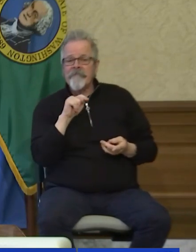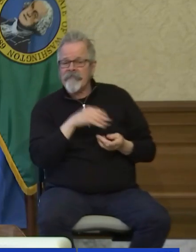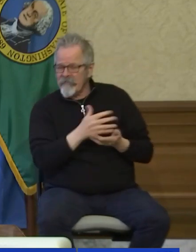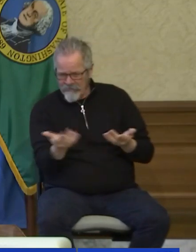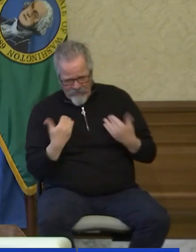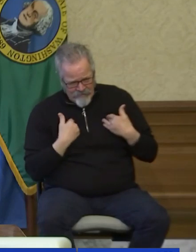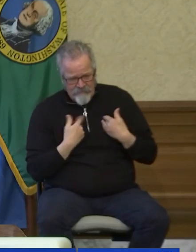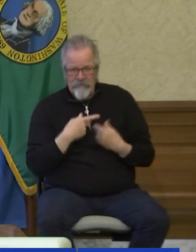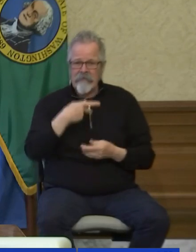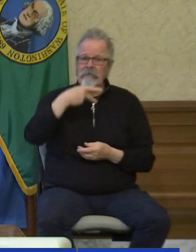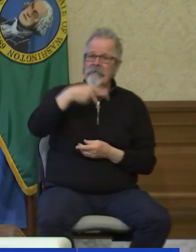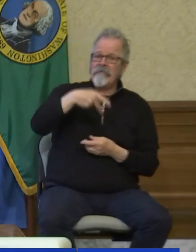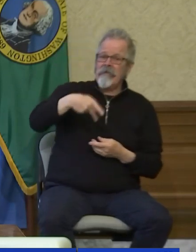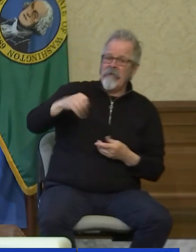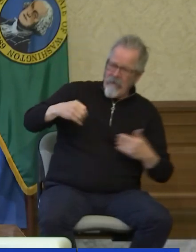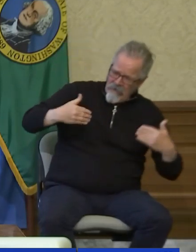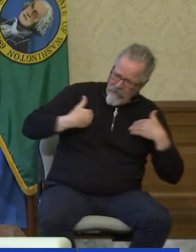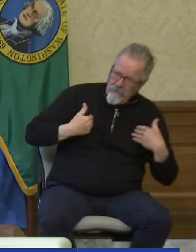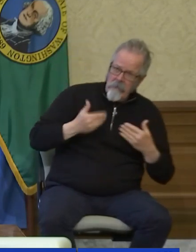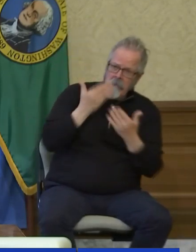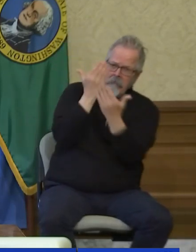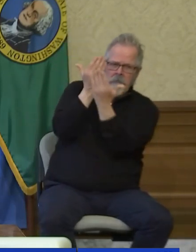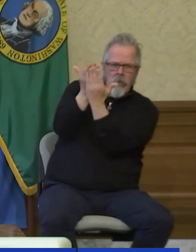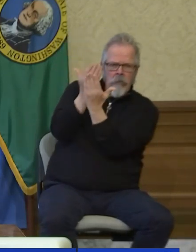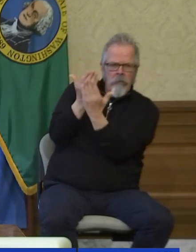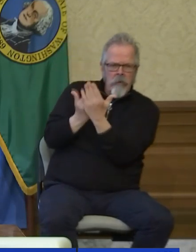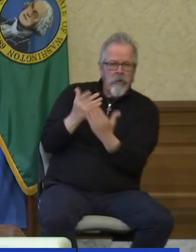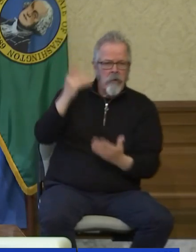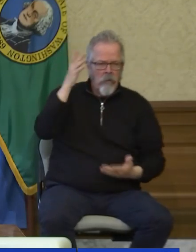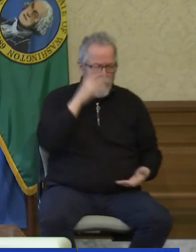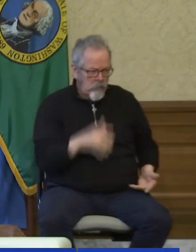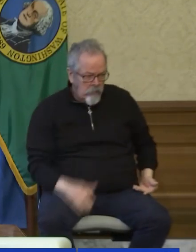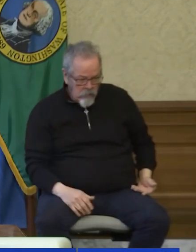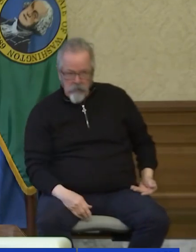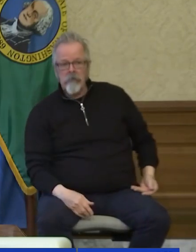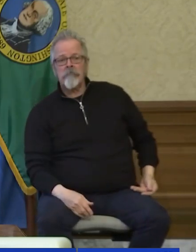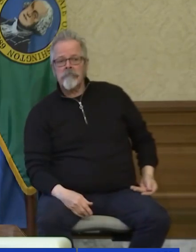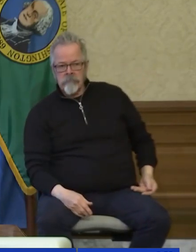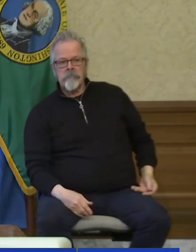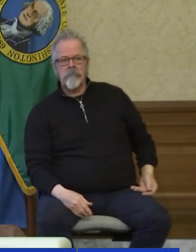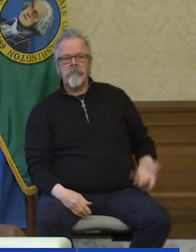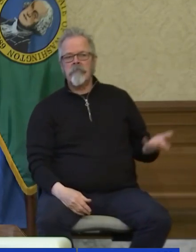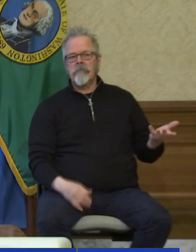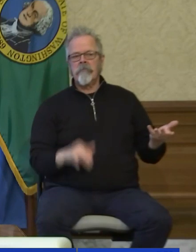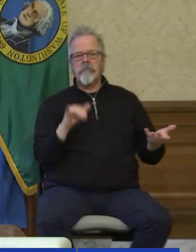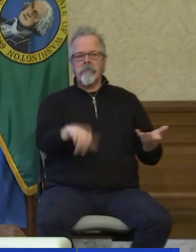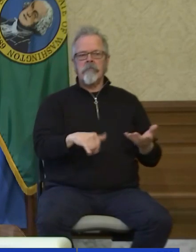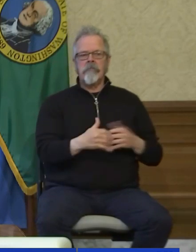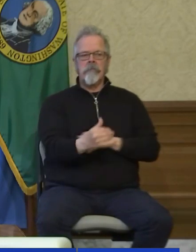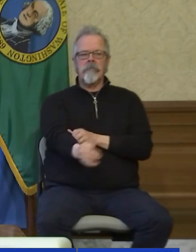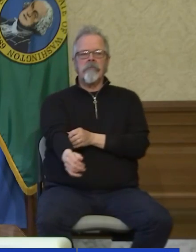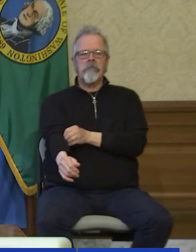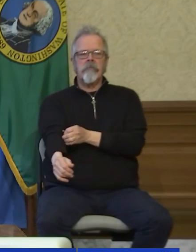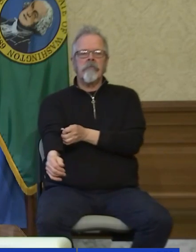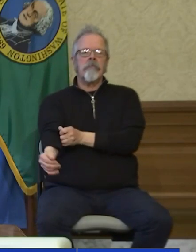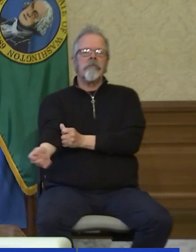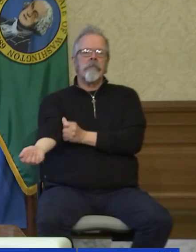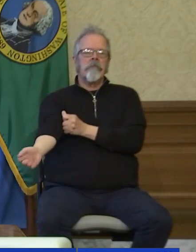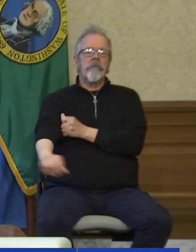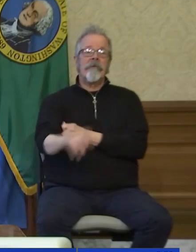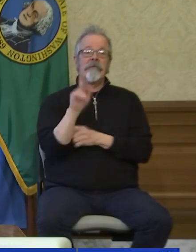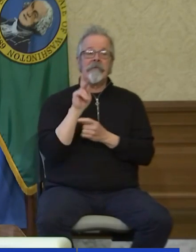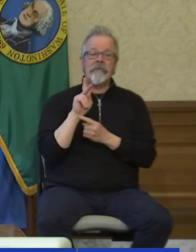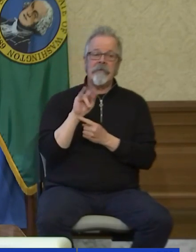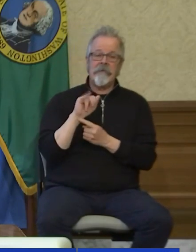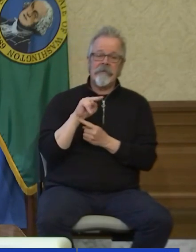Mary with King 5. Good afternoon, Governor. As you know, and you may be able to hear behind me, there are folks who are still upset,